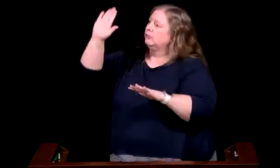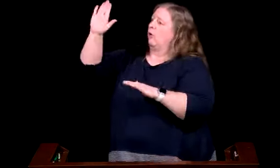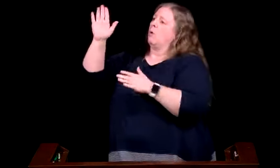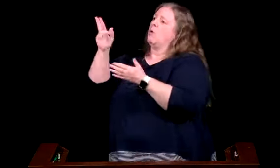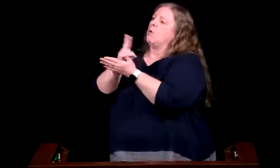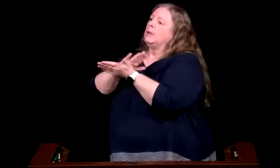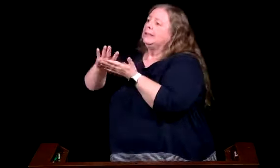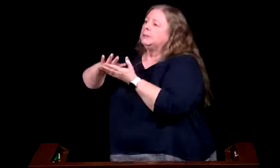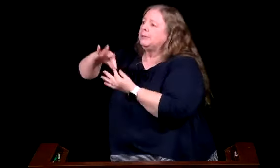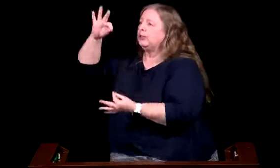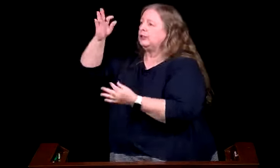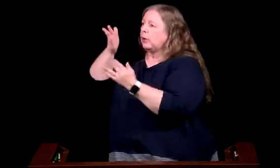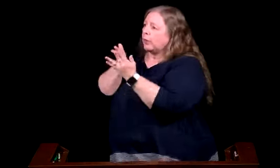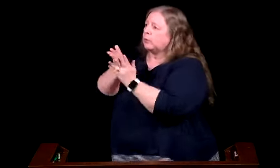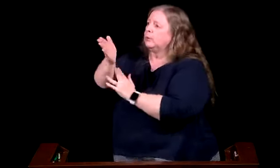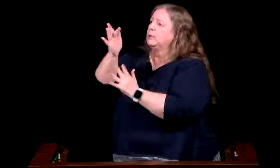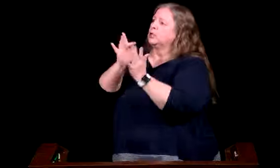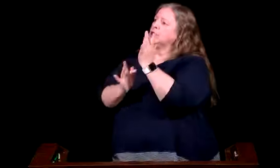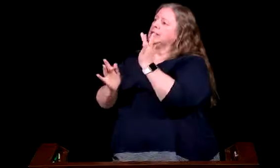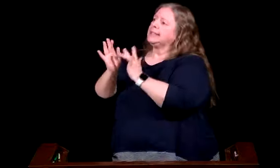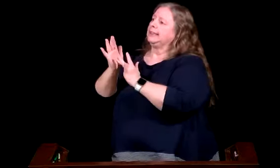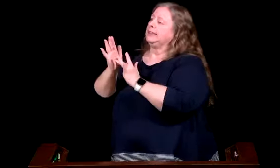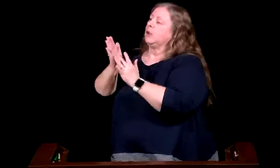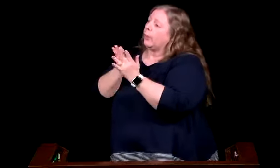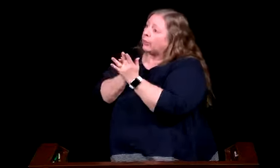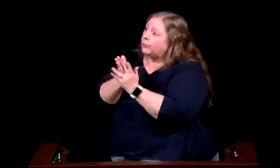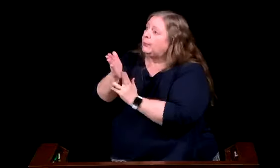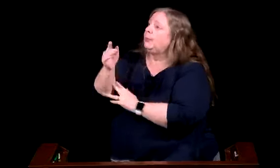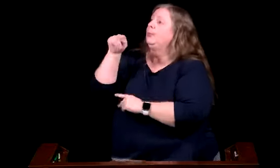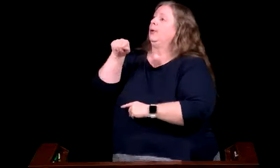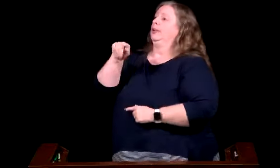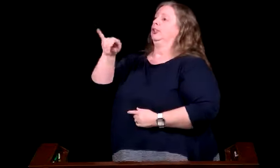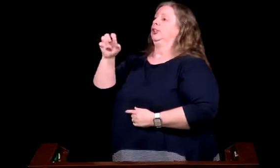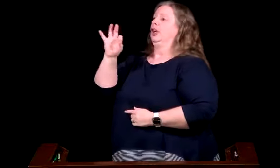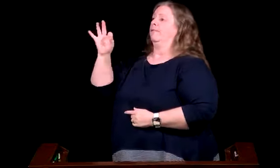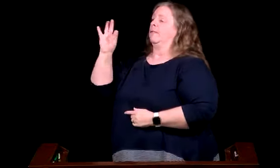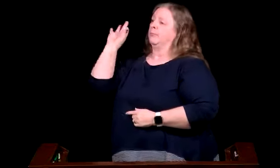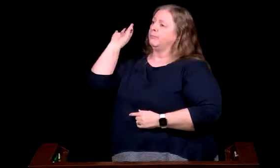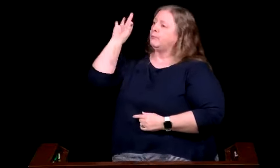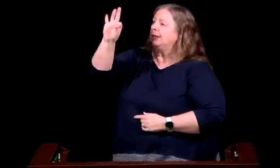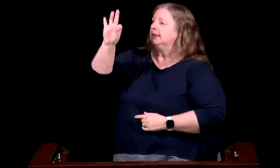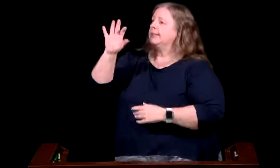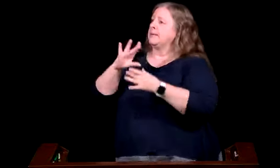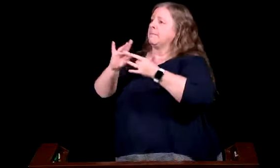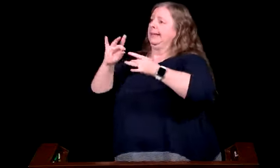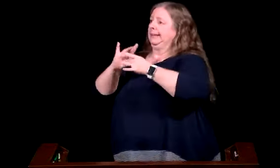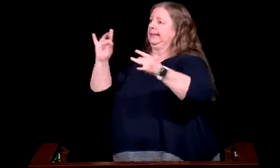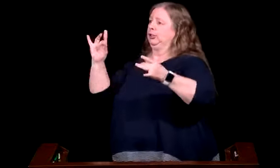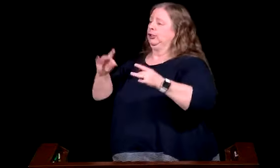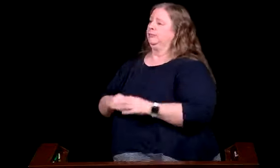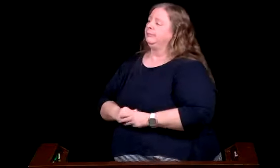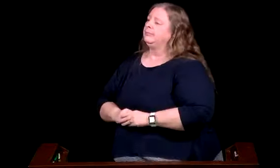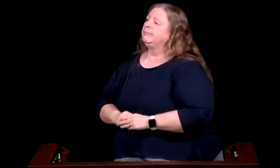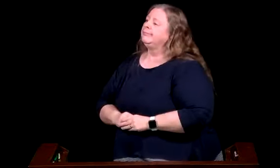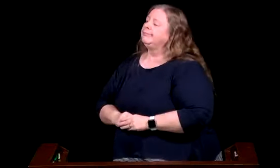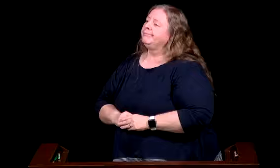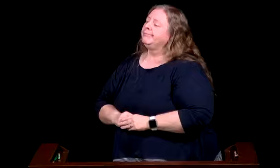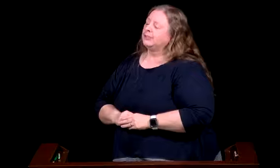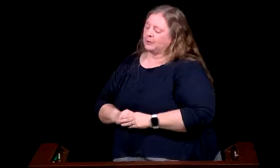I ask that you bless this, bless us with your Holy Spirit. And have the Holy Spirit